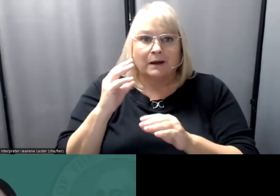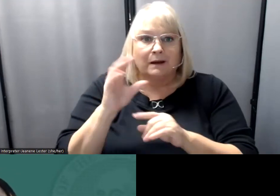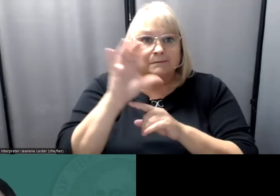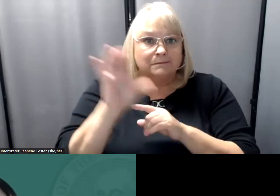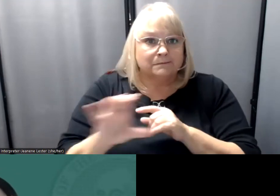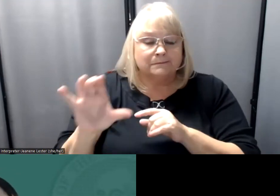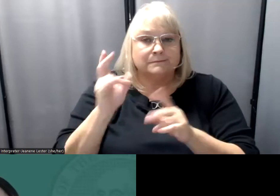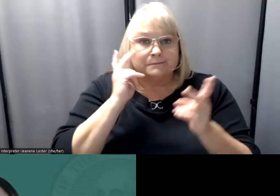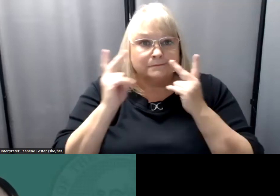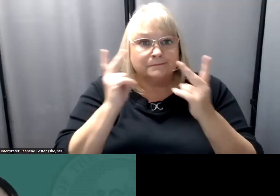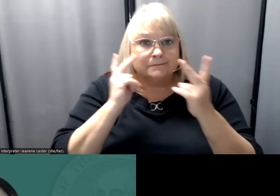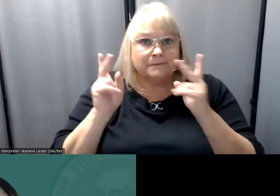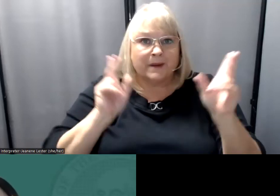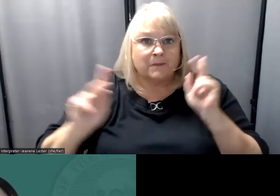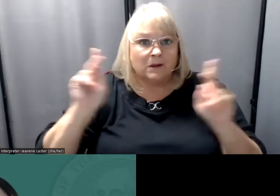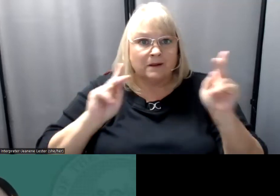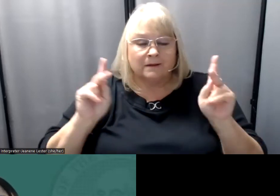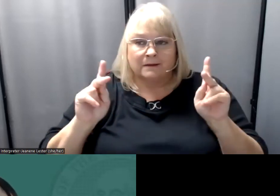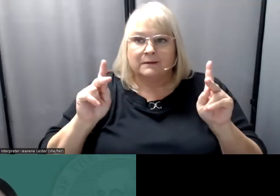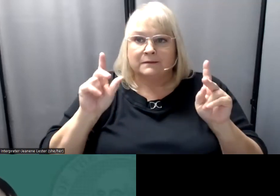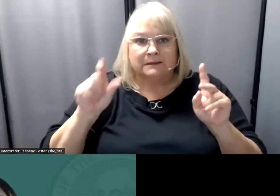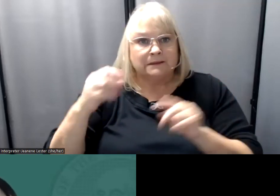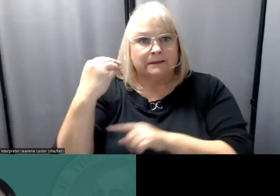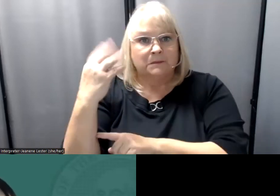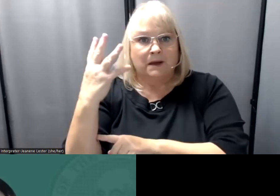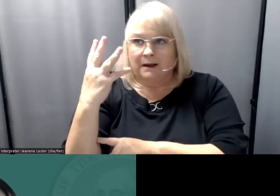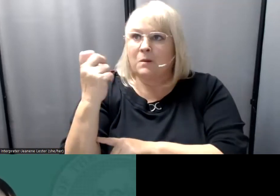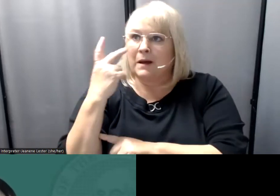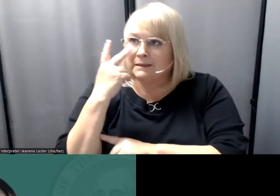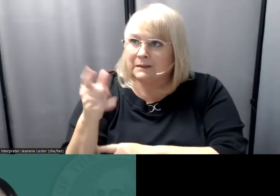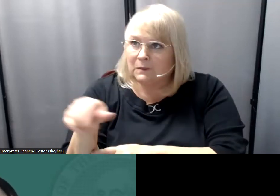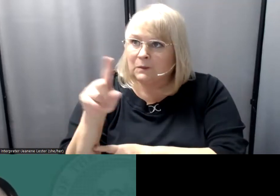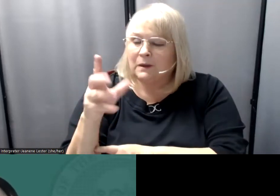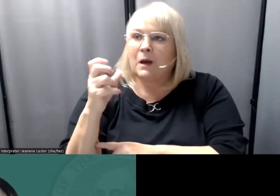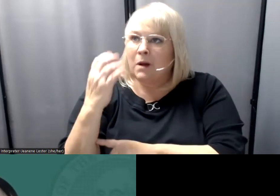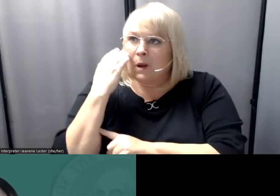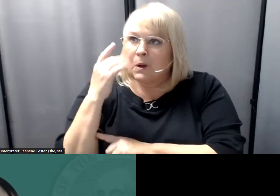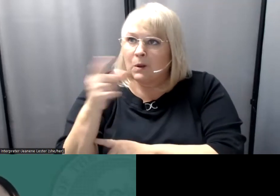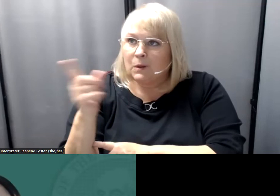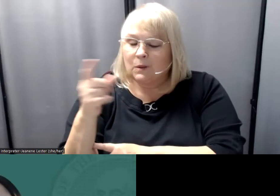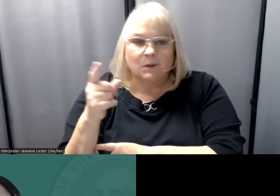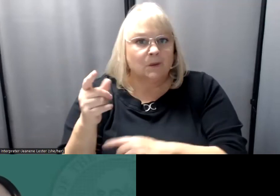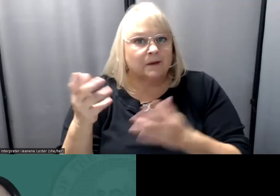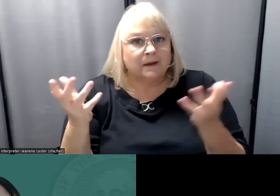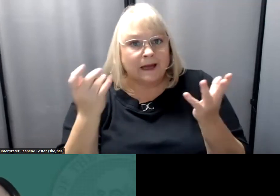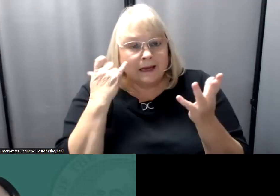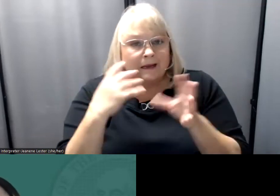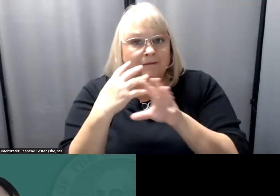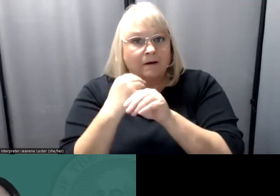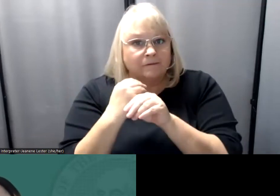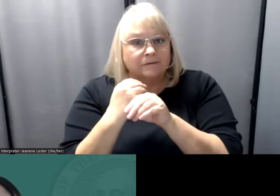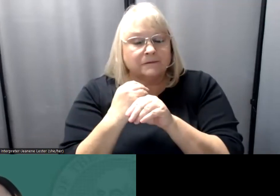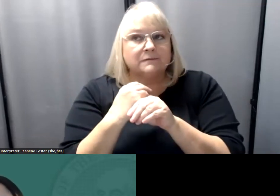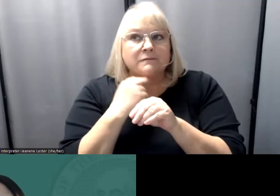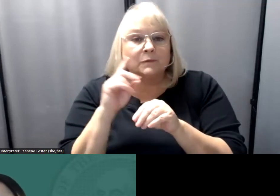you. I want you to see me. I want to know you. And I don't know you in the same way.